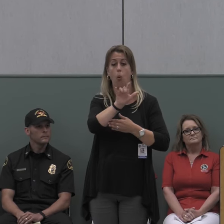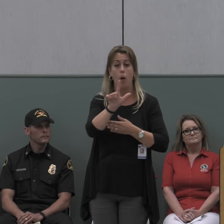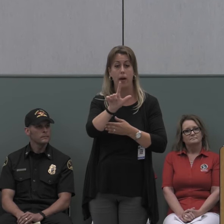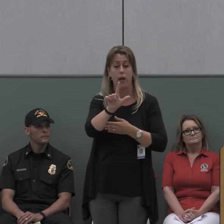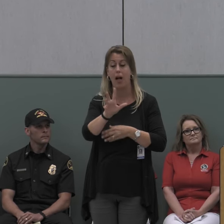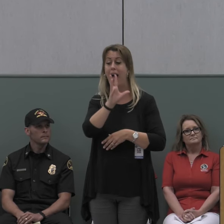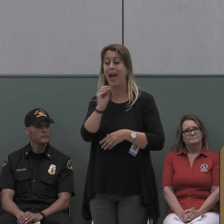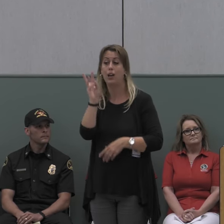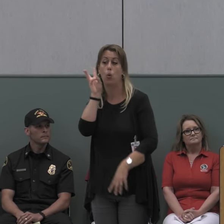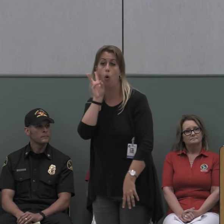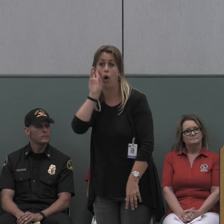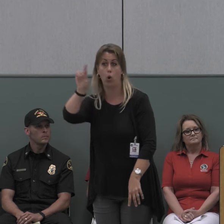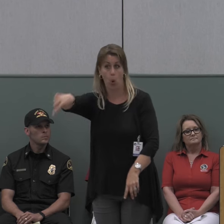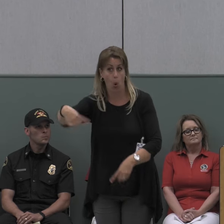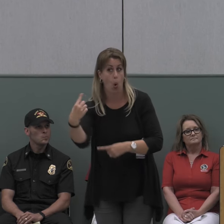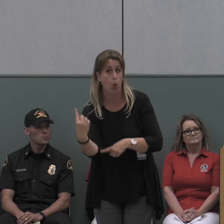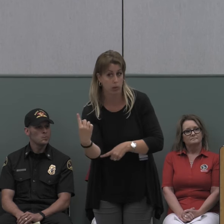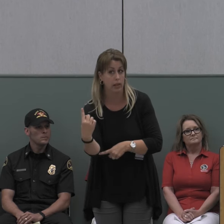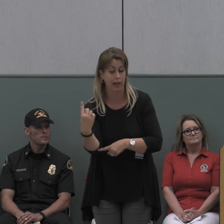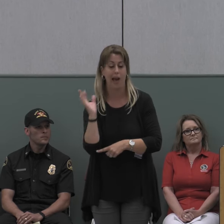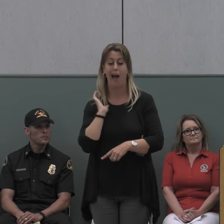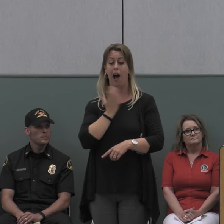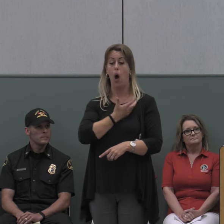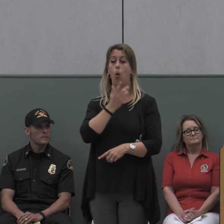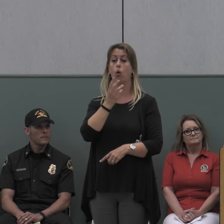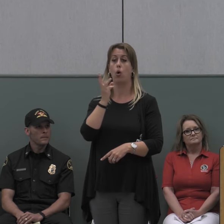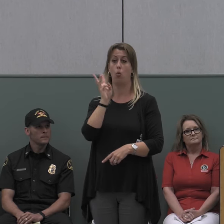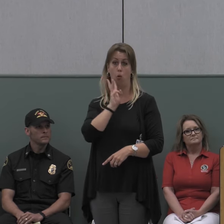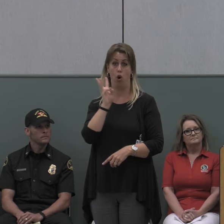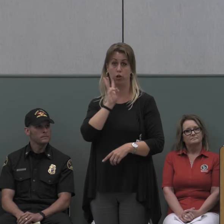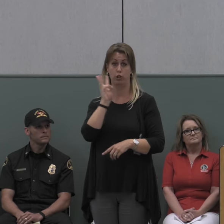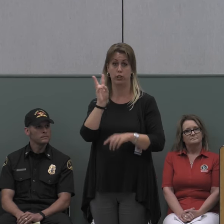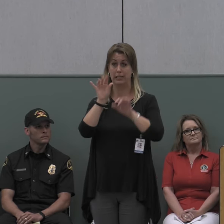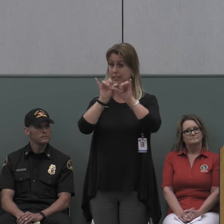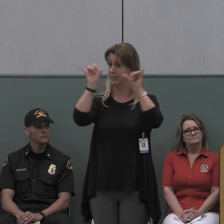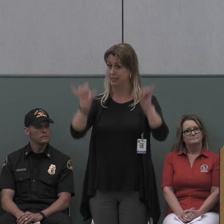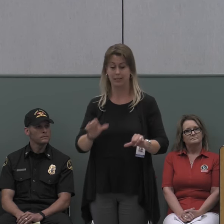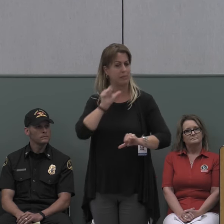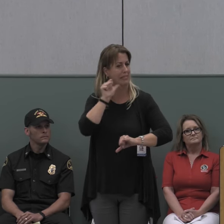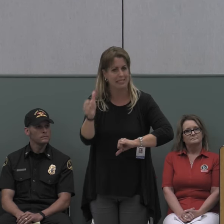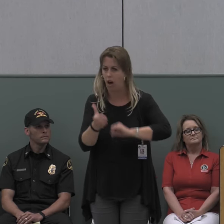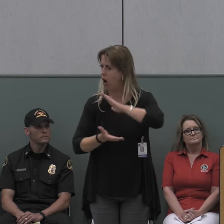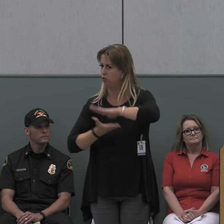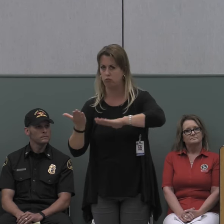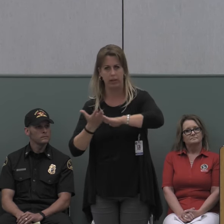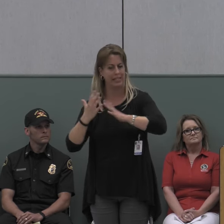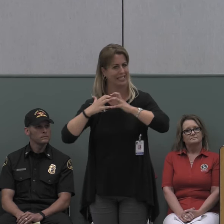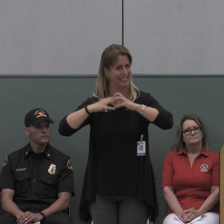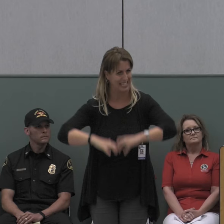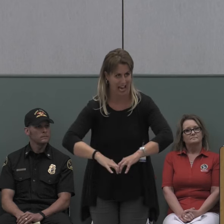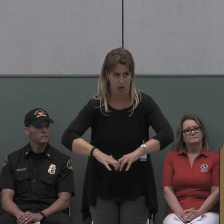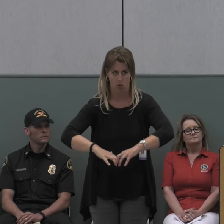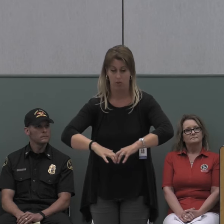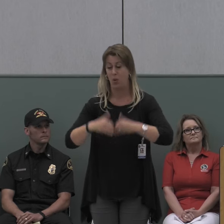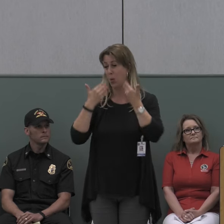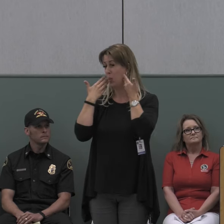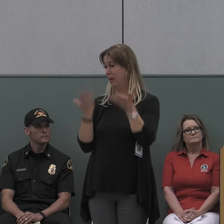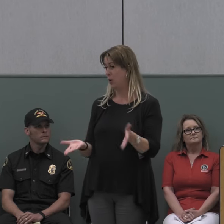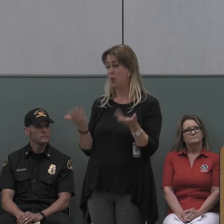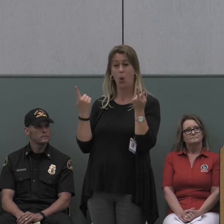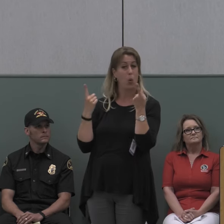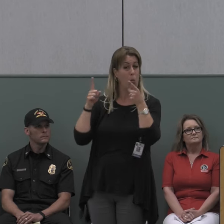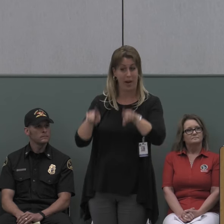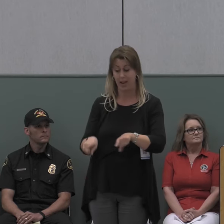order because the water system is down. We don't have information on when the water system will be back up. We understand the damage